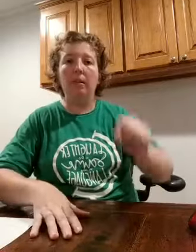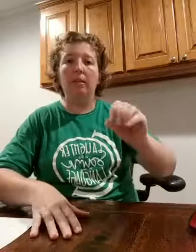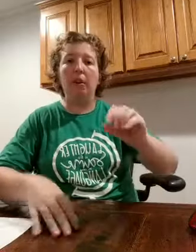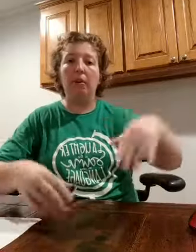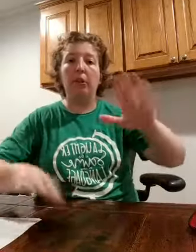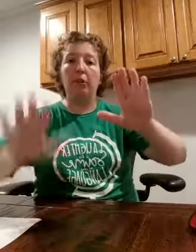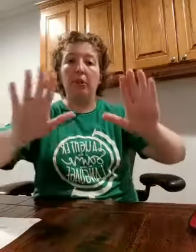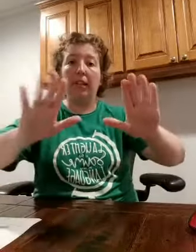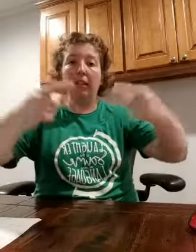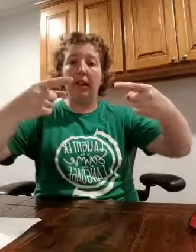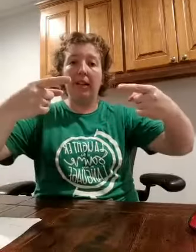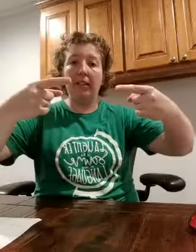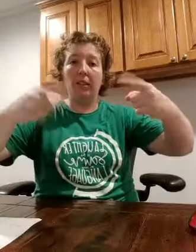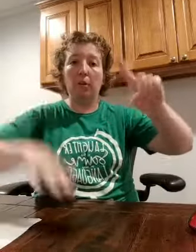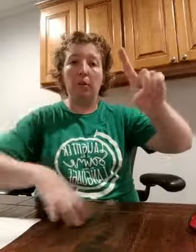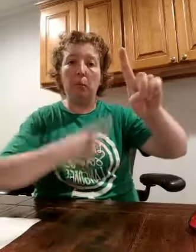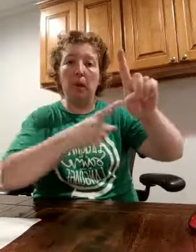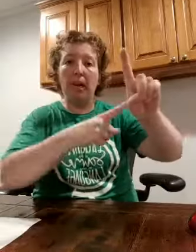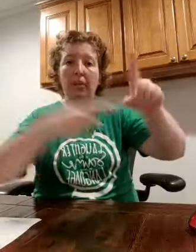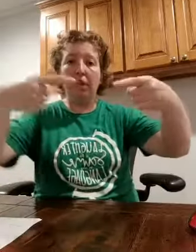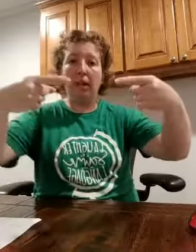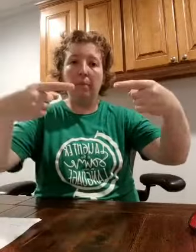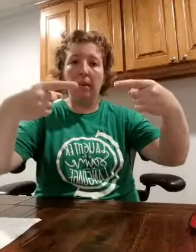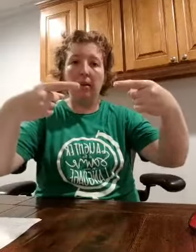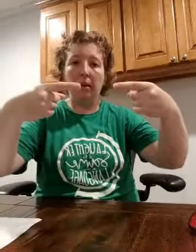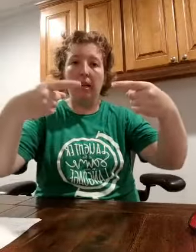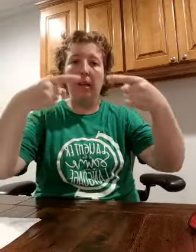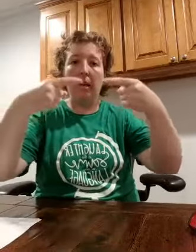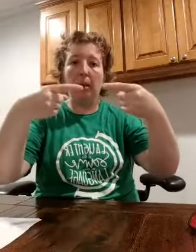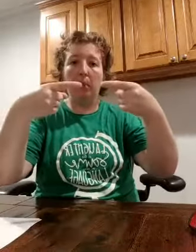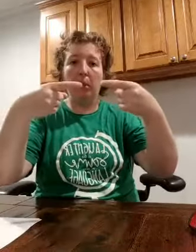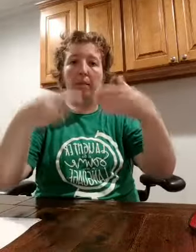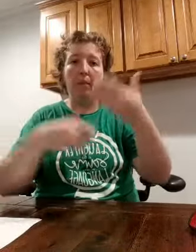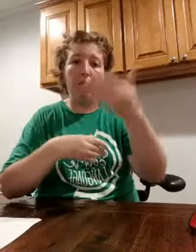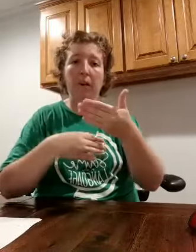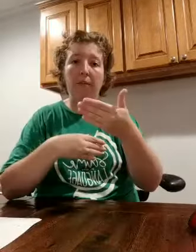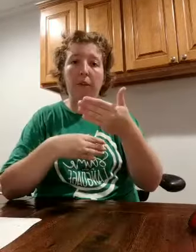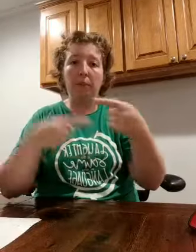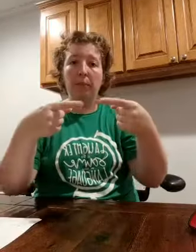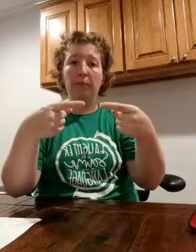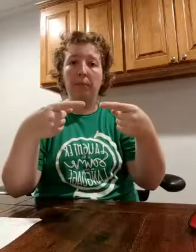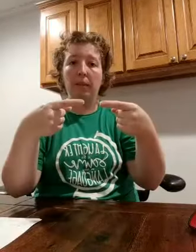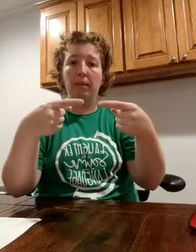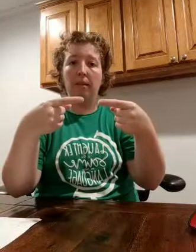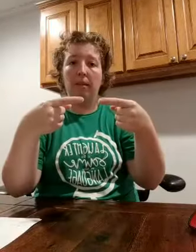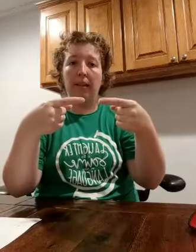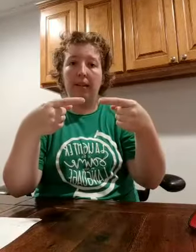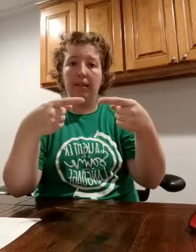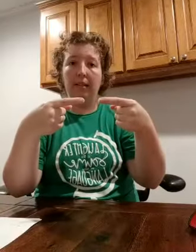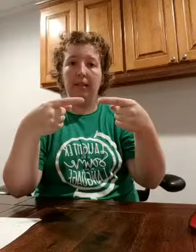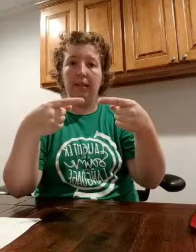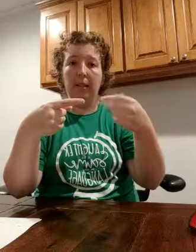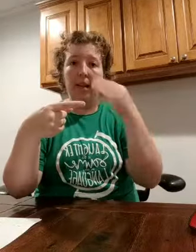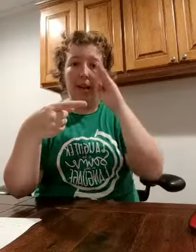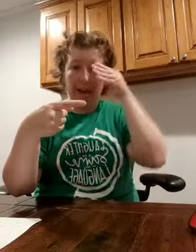So take your hands, your one hand shape, and put them in front of you like this, and